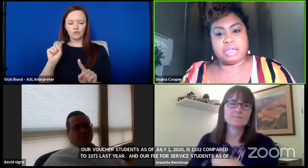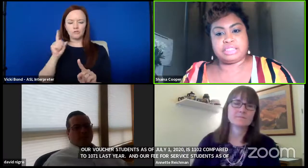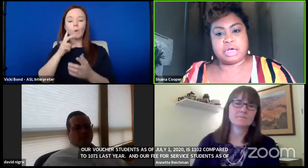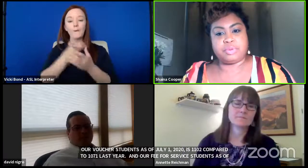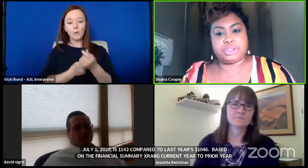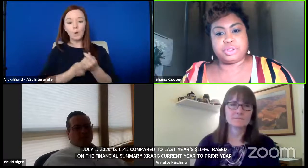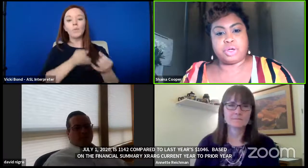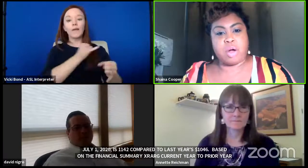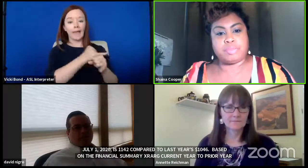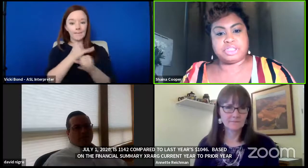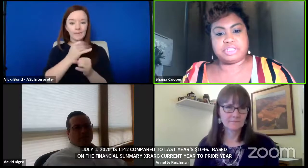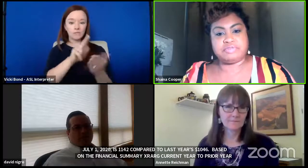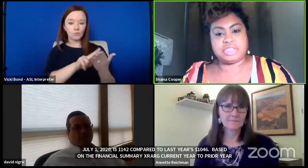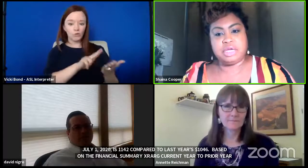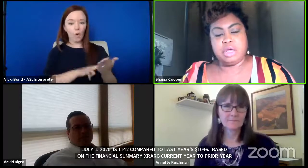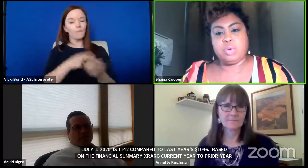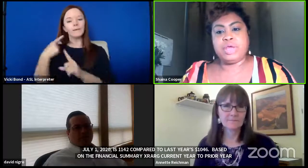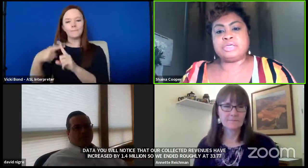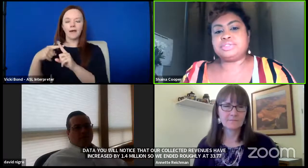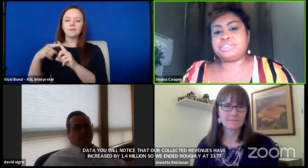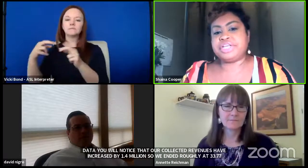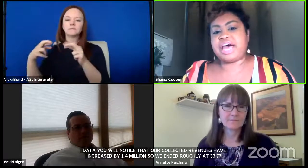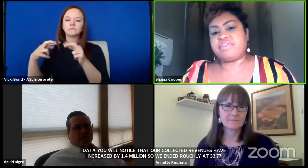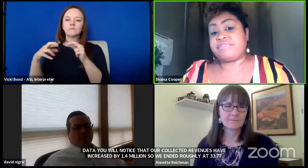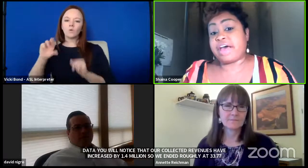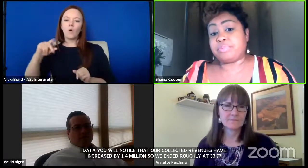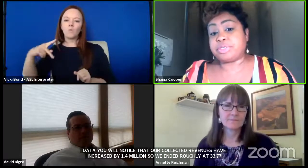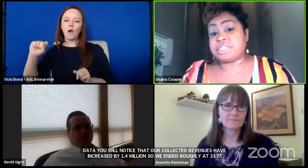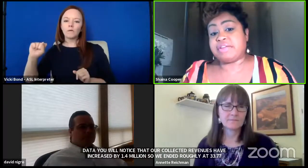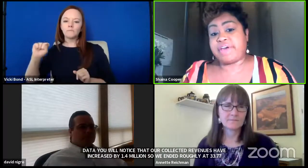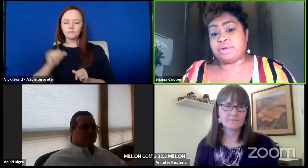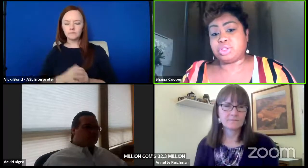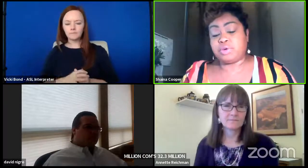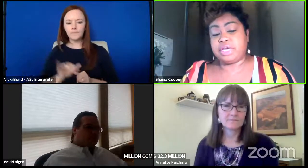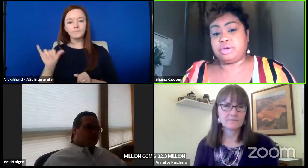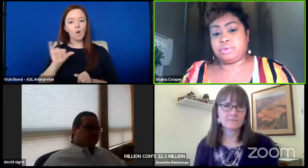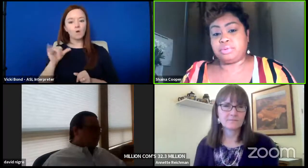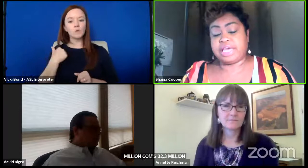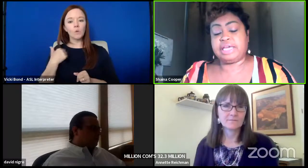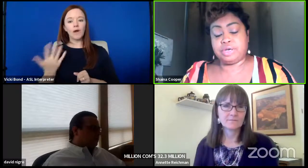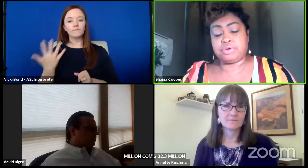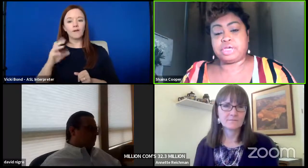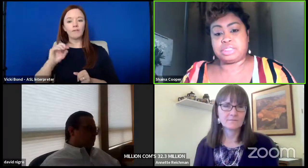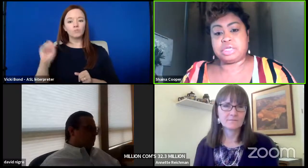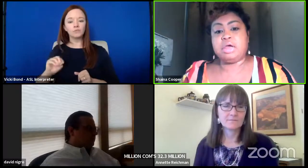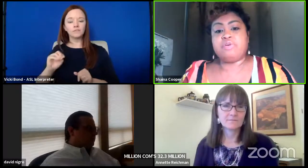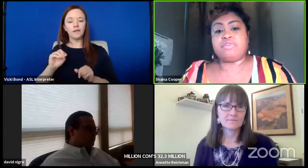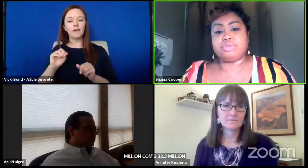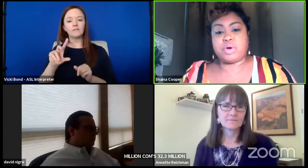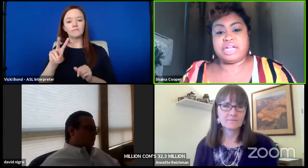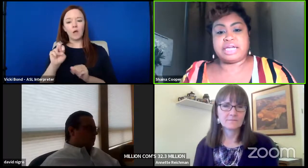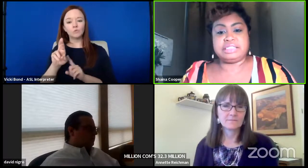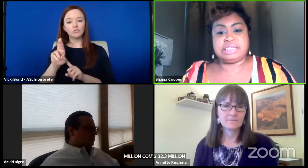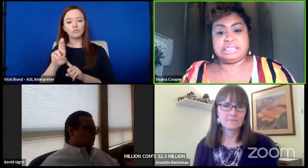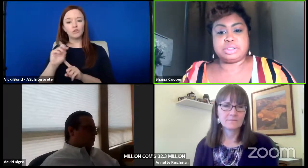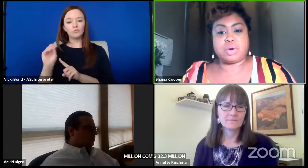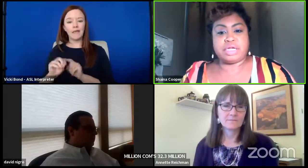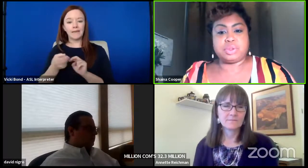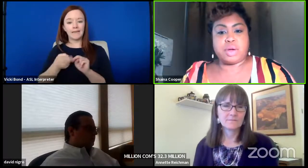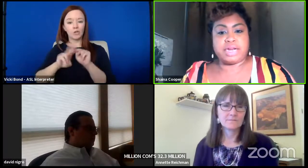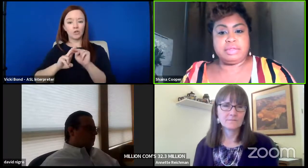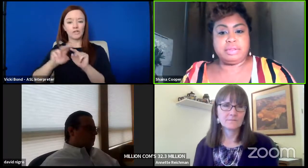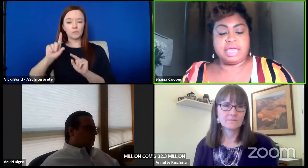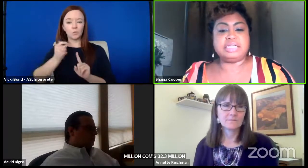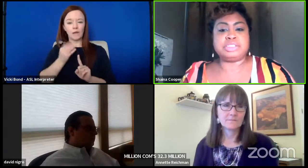enrollment as well as our regional cooperatives. We also did have a 5% voucher rate increase from 2019